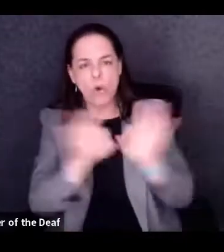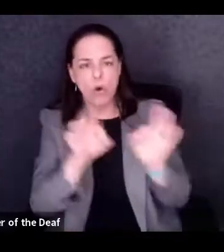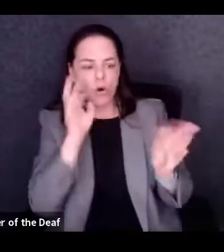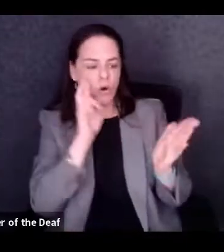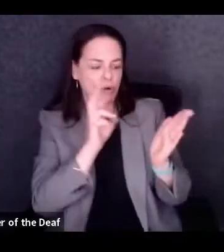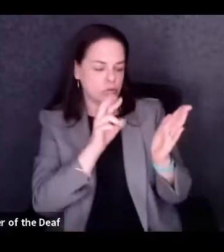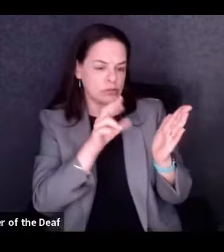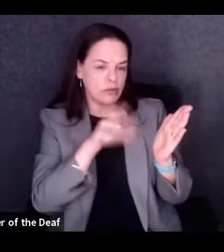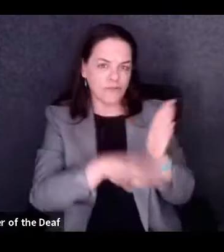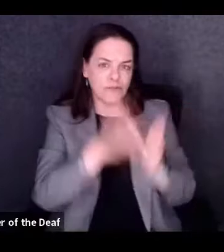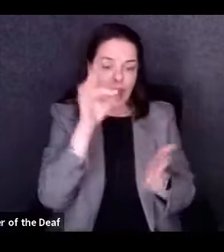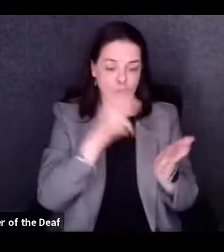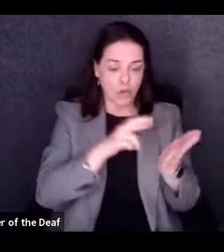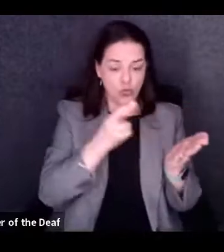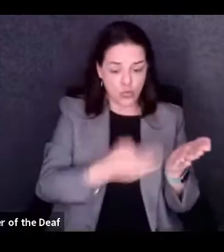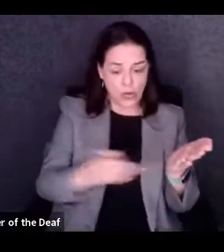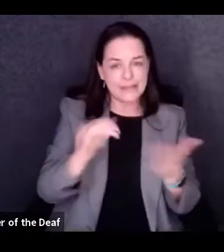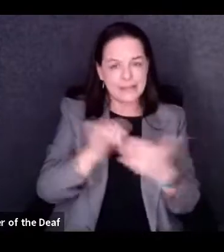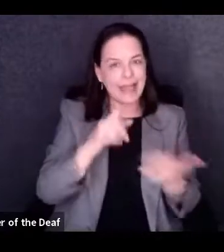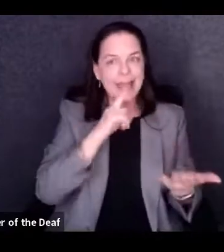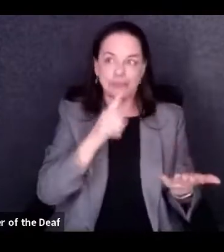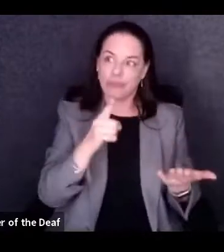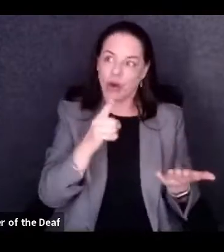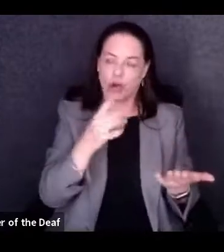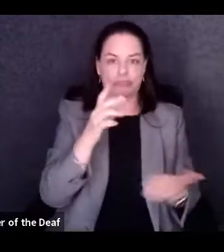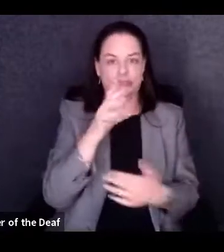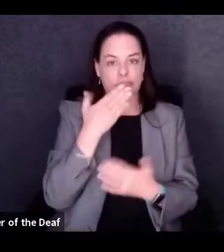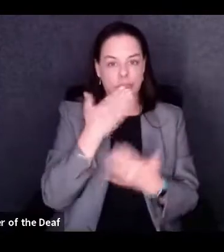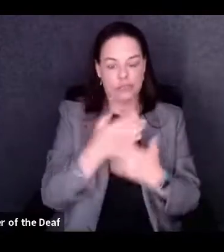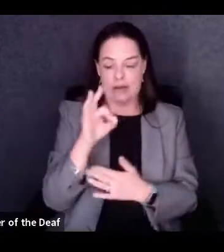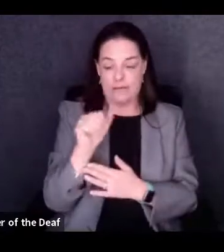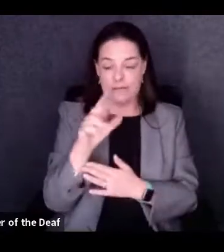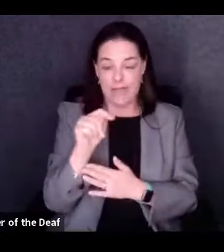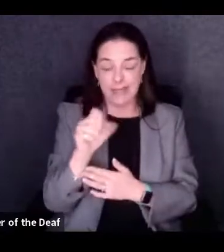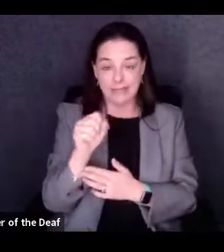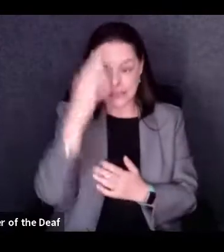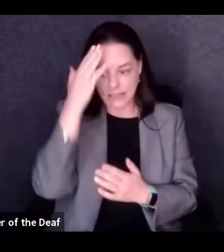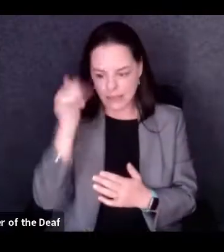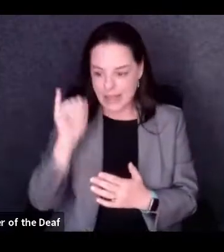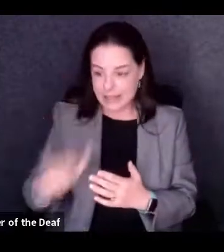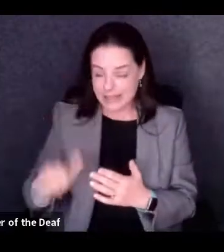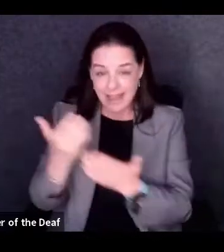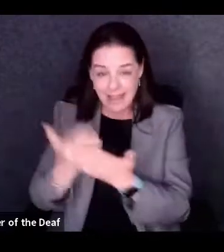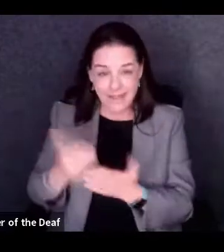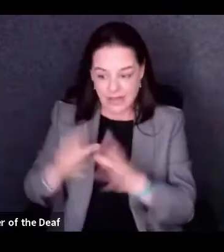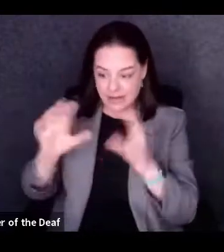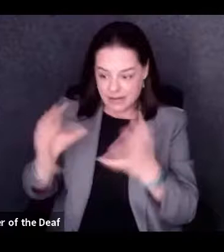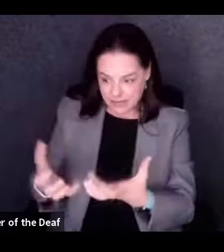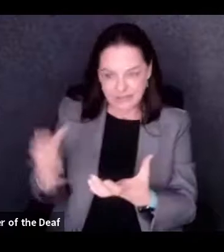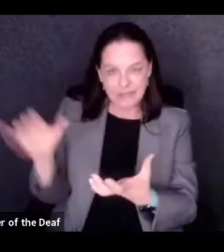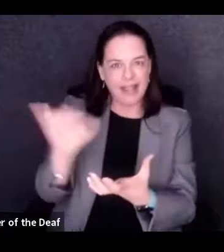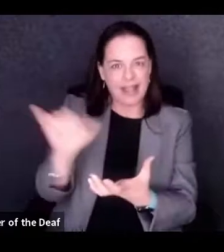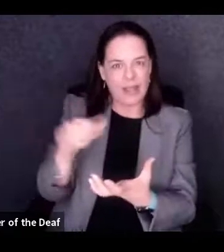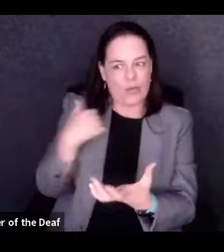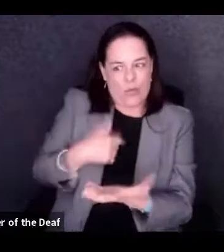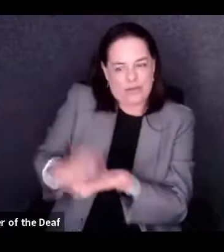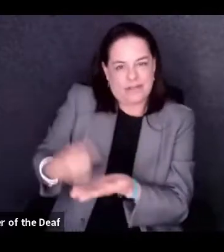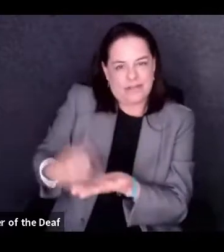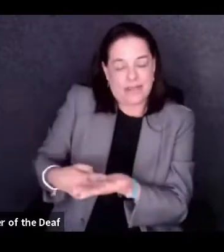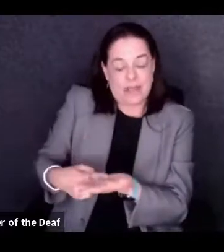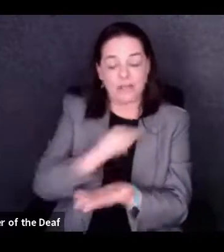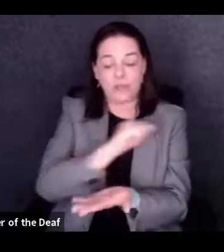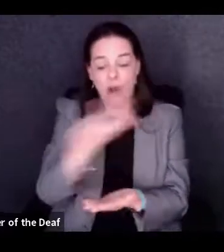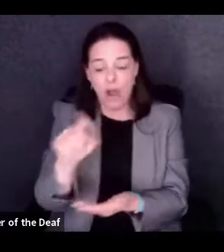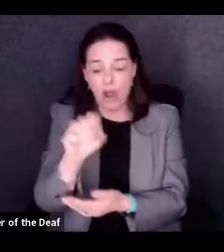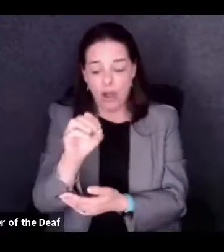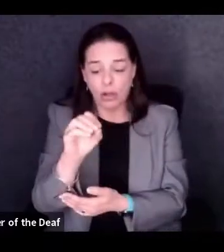and the value that should be placed in consensus or in that body of evidence that we've discussed today. All of these tools are